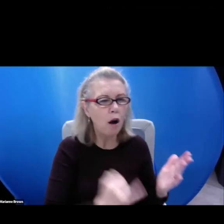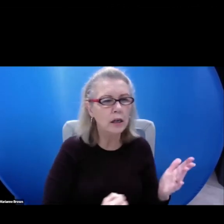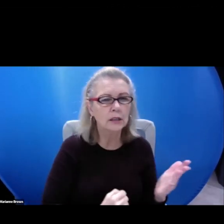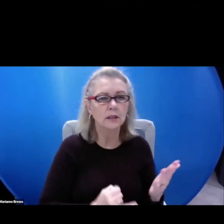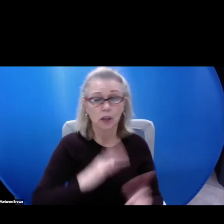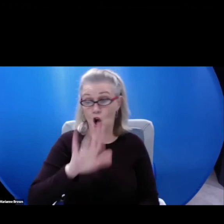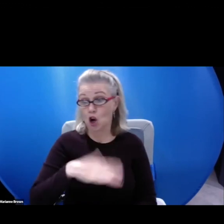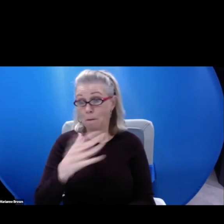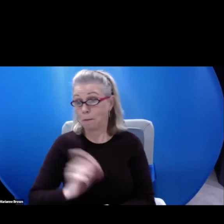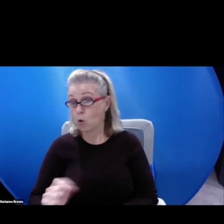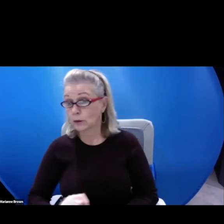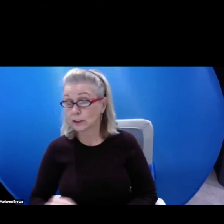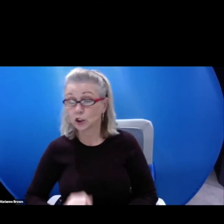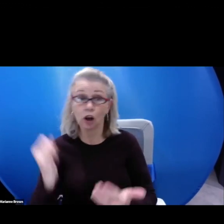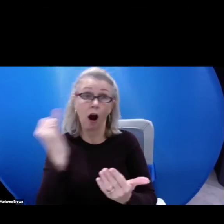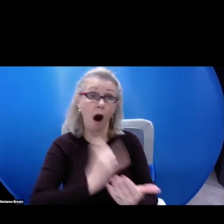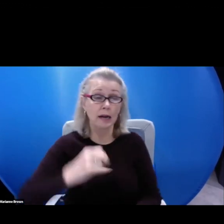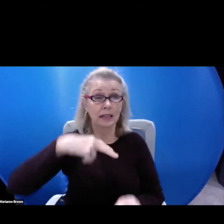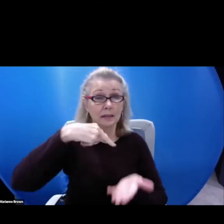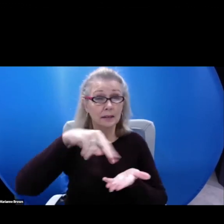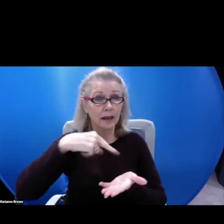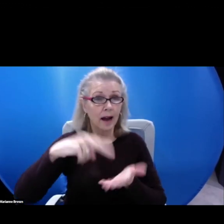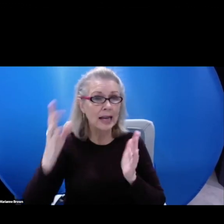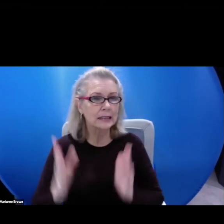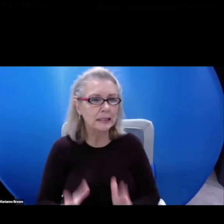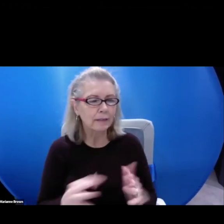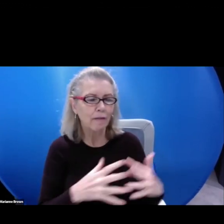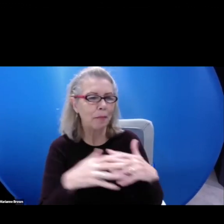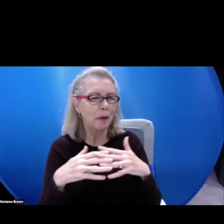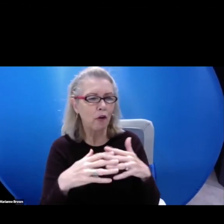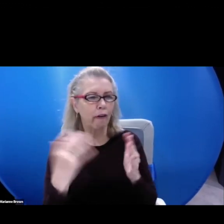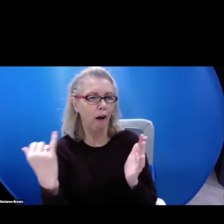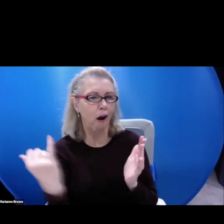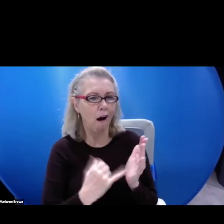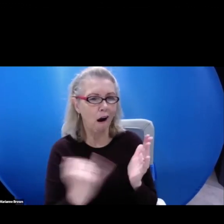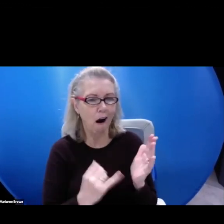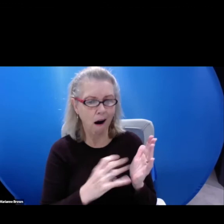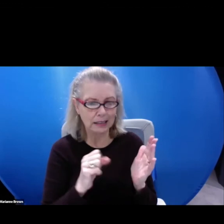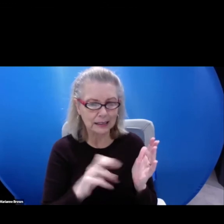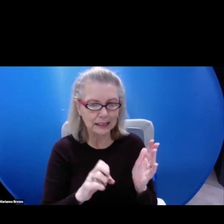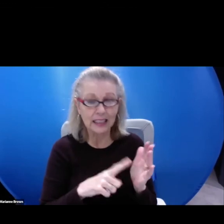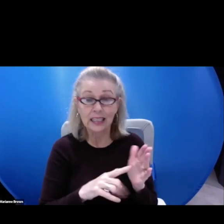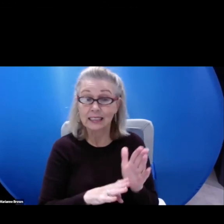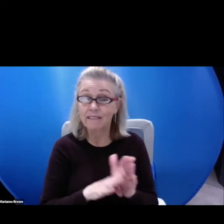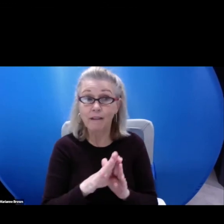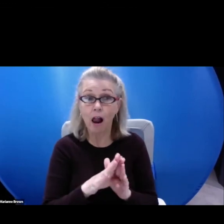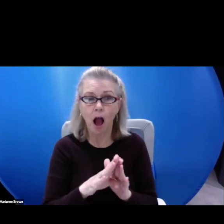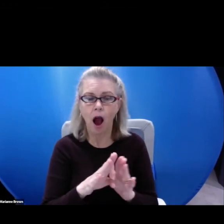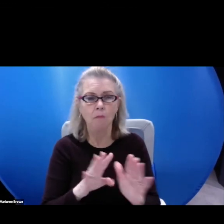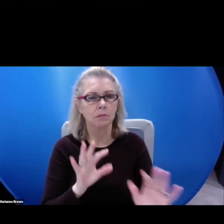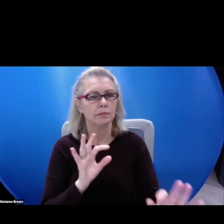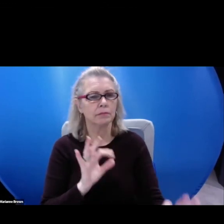and dancers of the American avant-garde created the optimal model for an